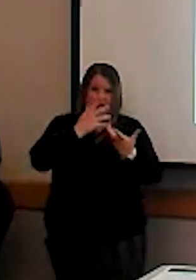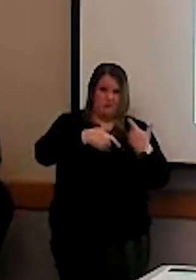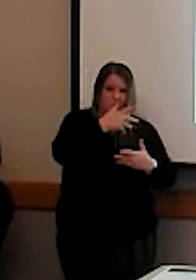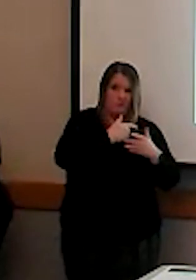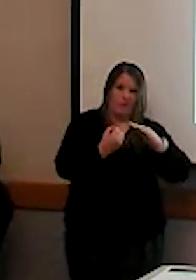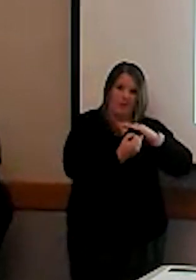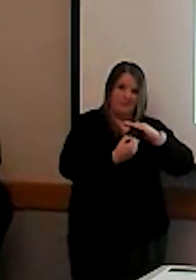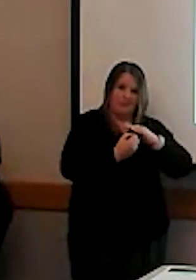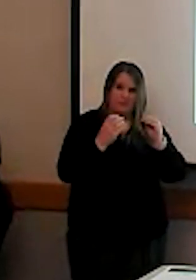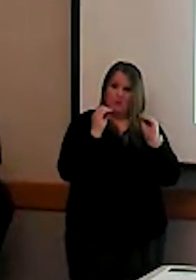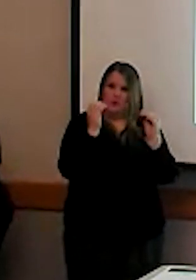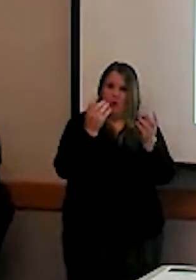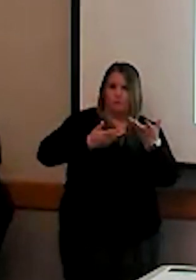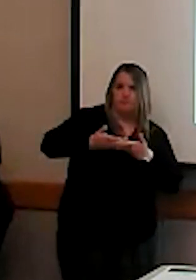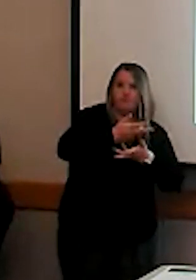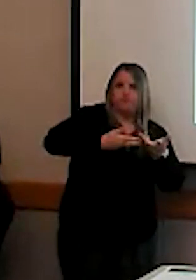social isolation.